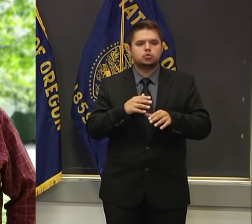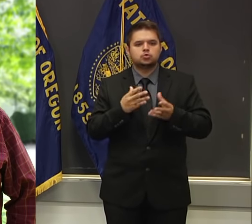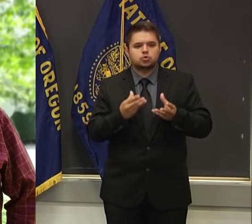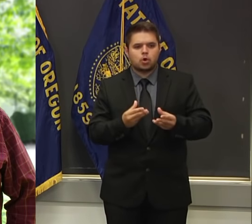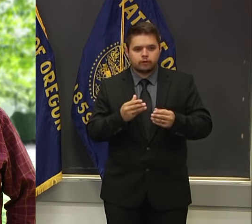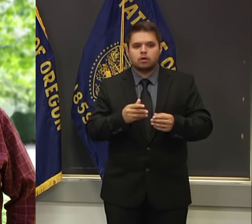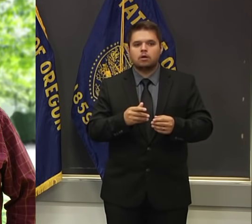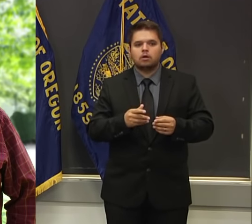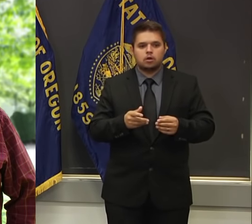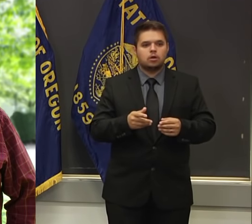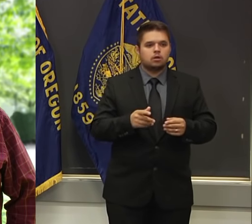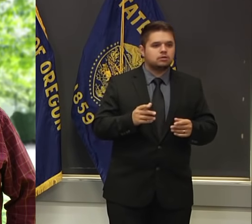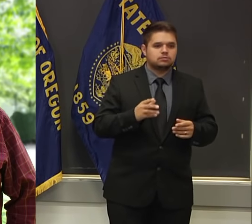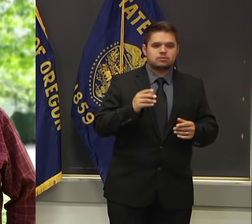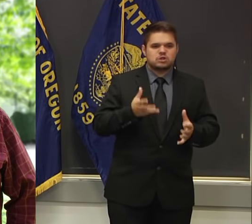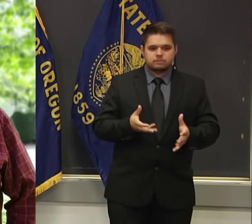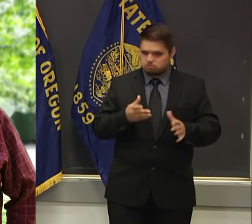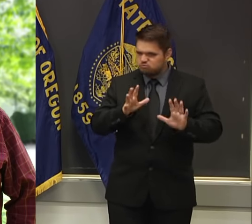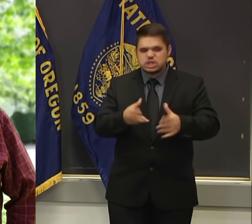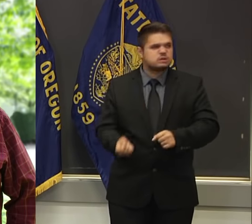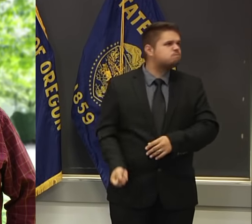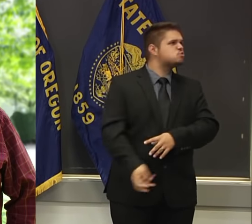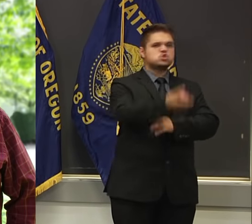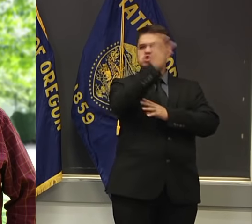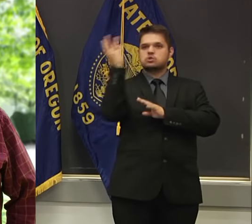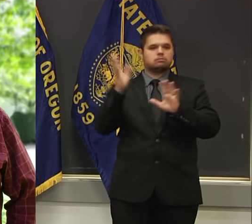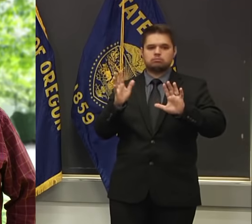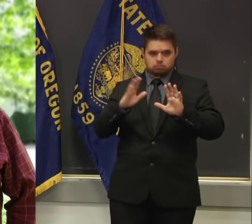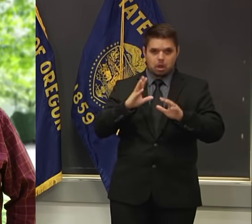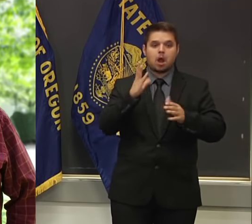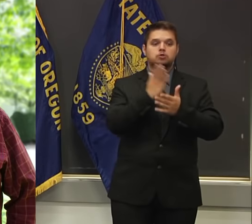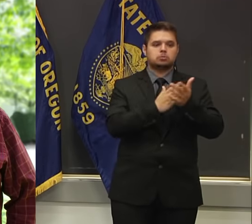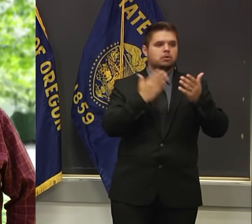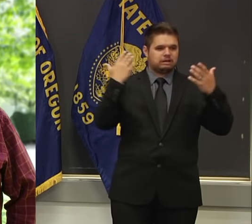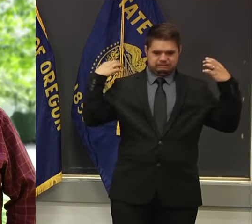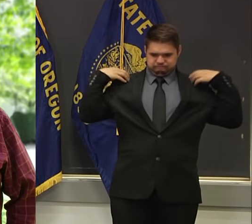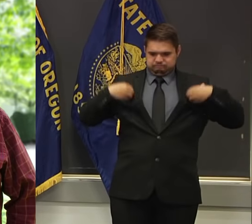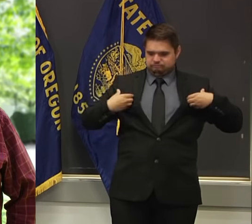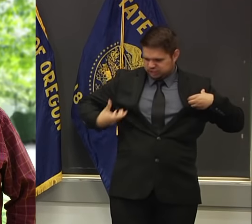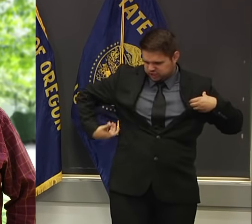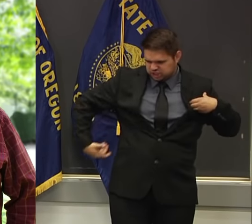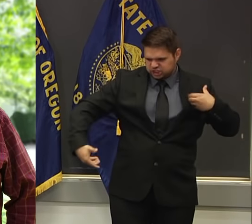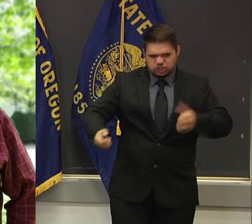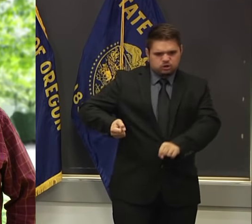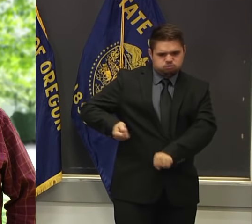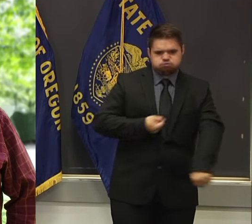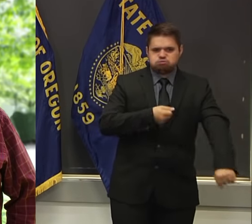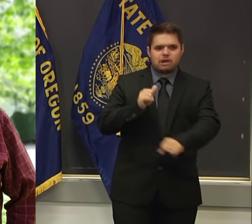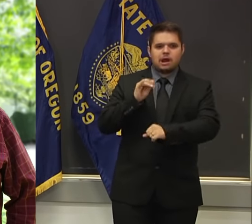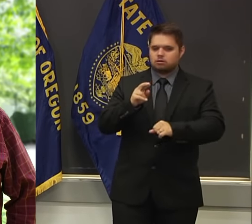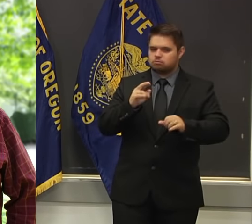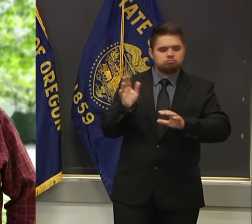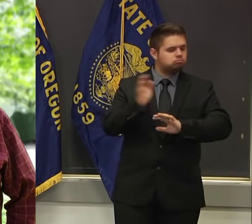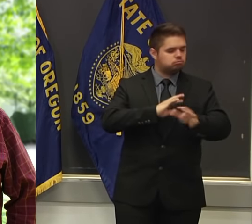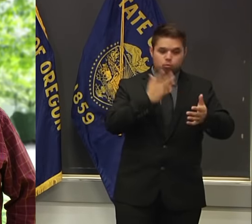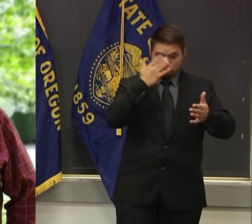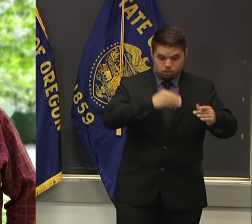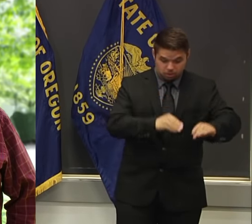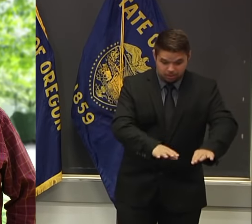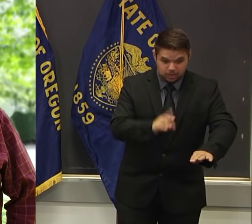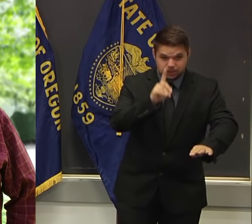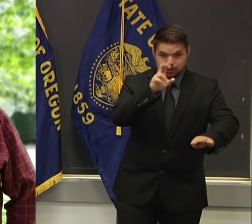leaf blower or other air blower to clean up dry ash and dust from the smoke. Brooms can work if